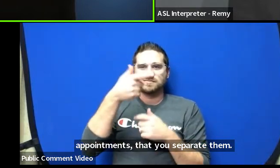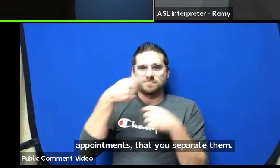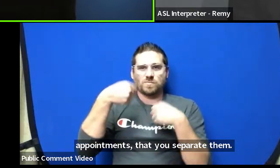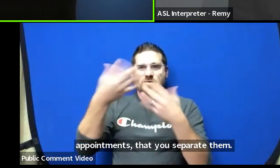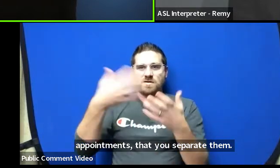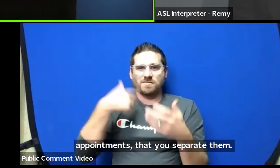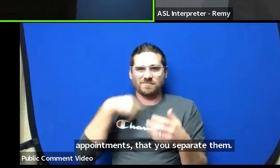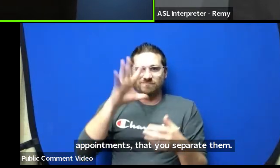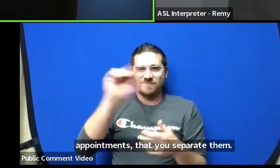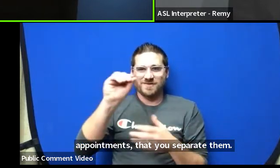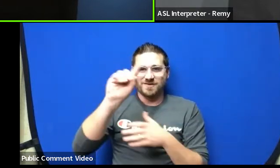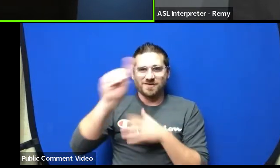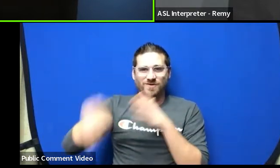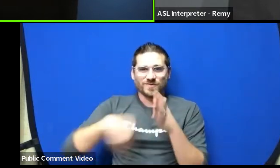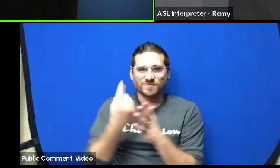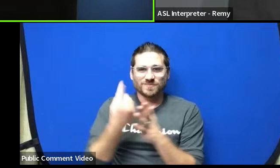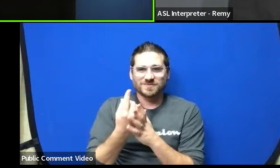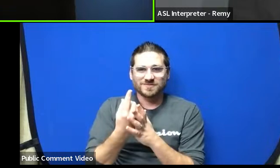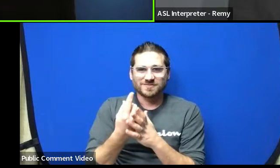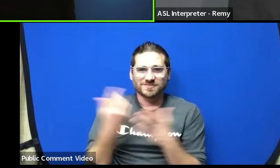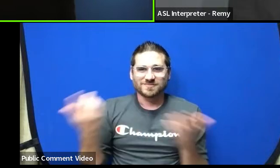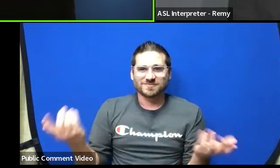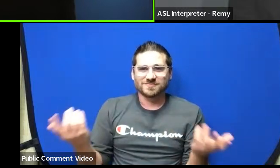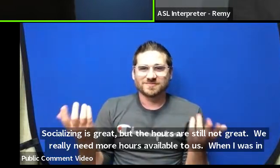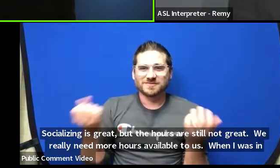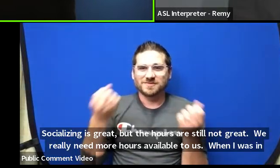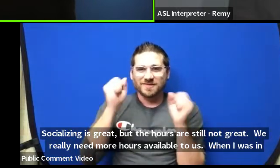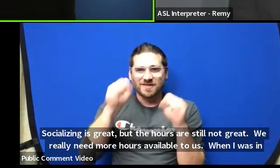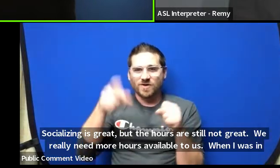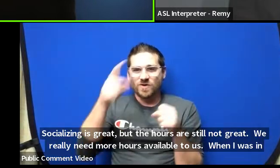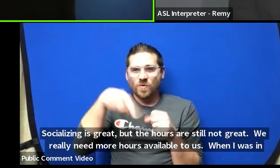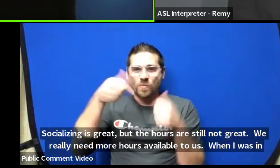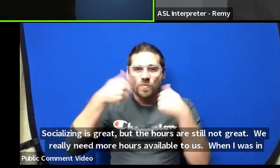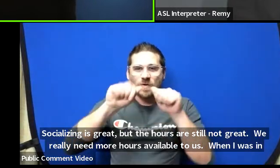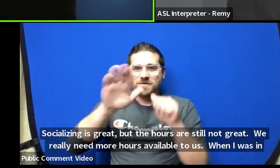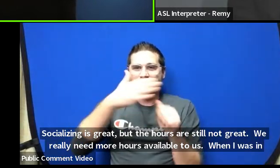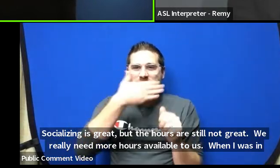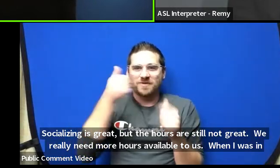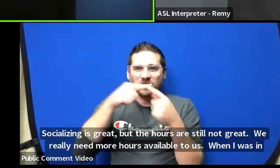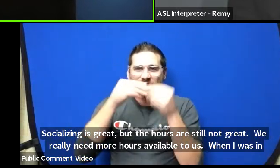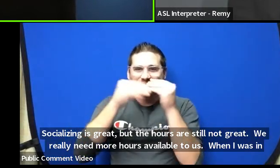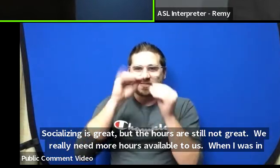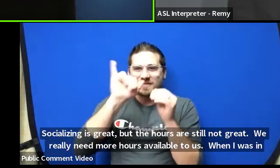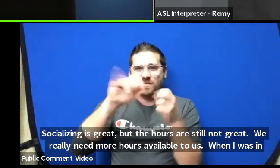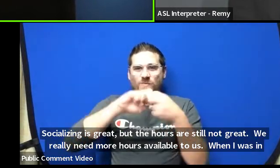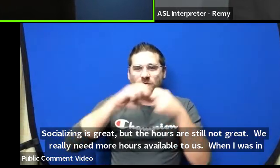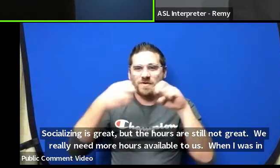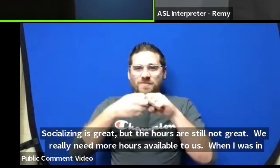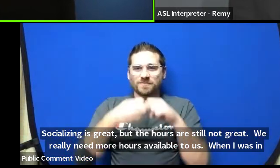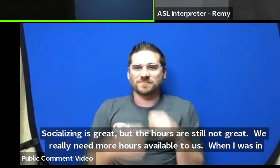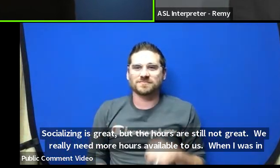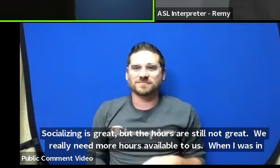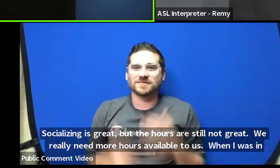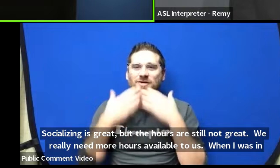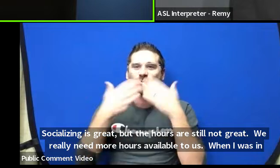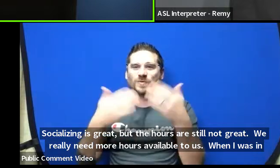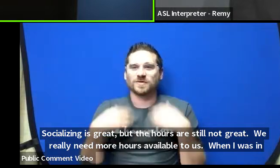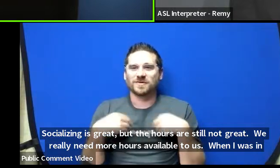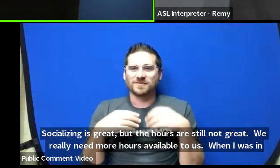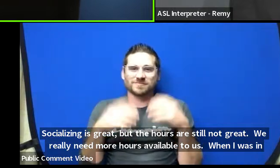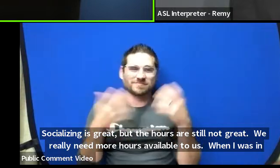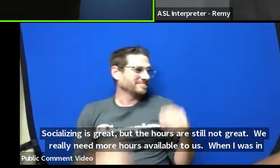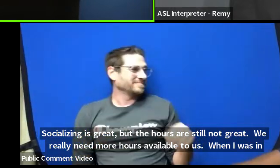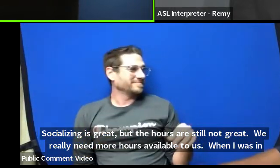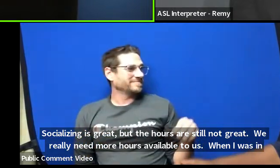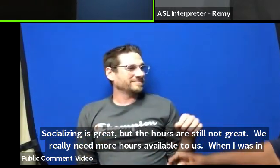When I was in Louisiana, they provided 50 hours. And so I would like to ask you if you could try